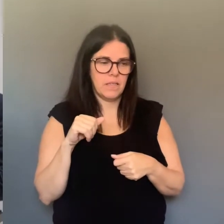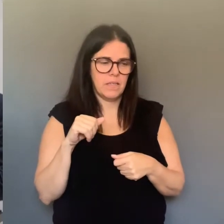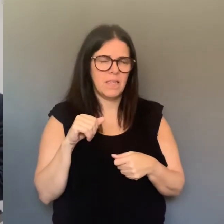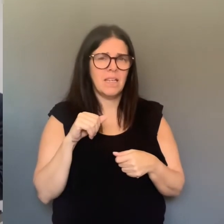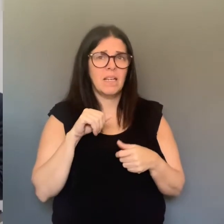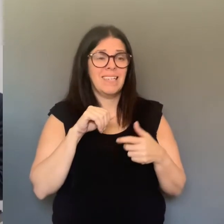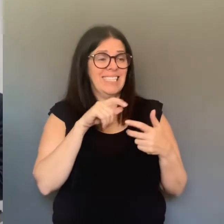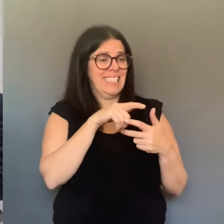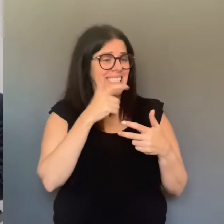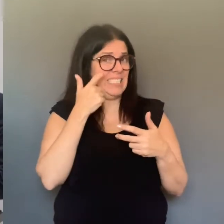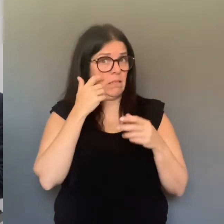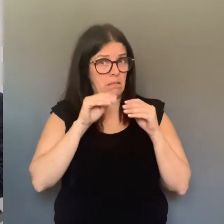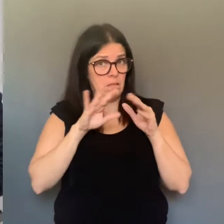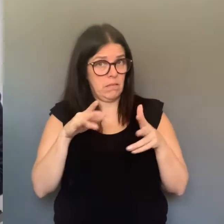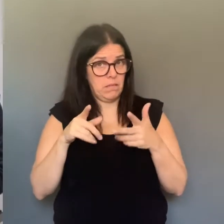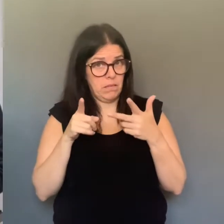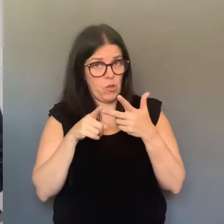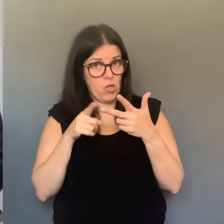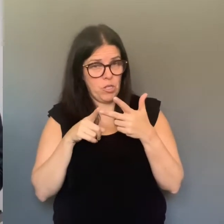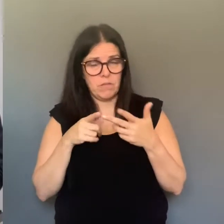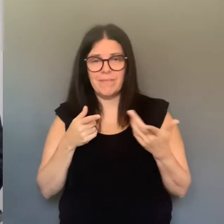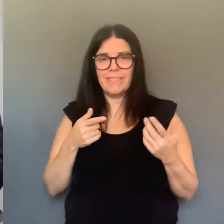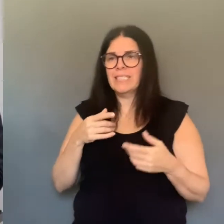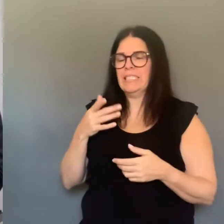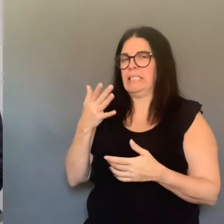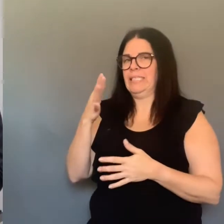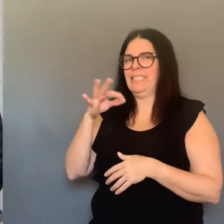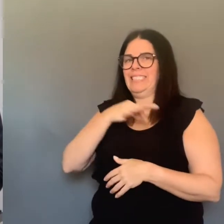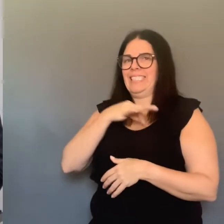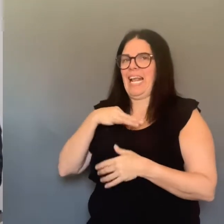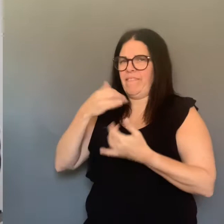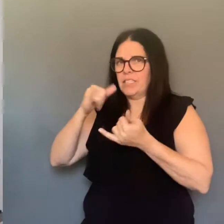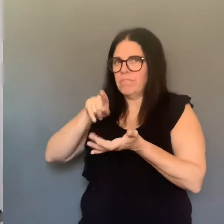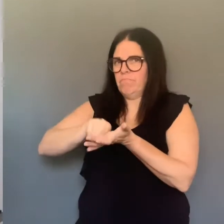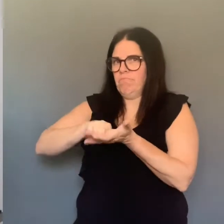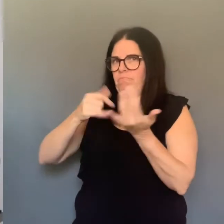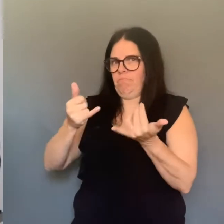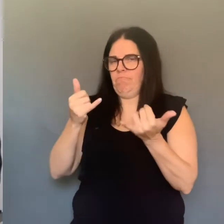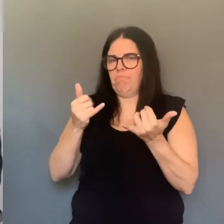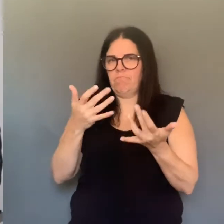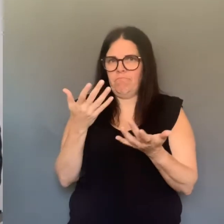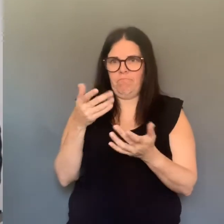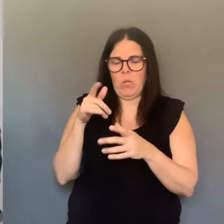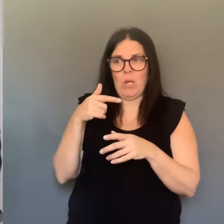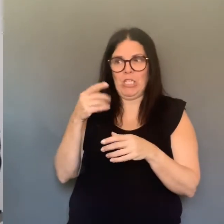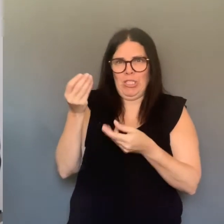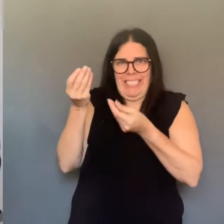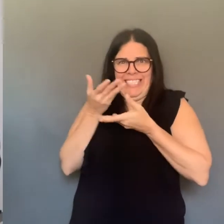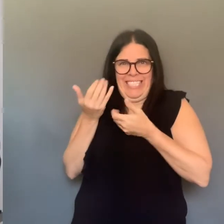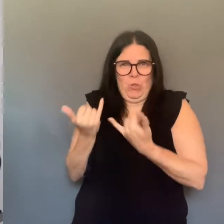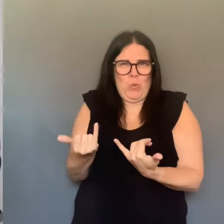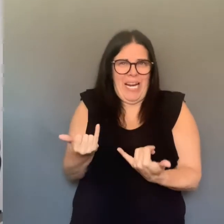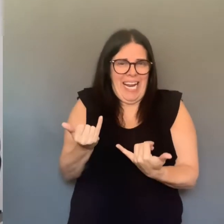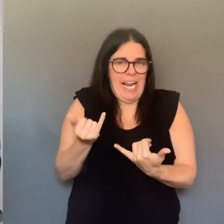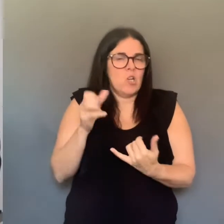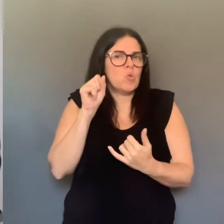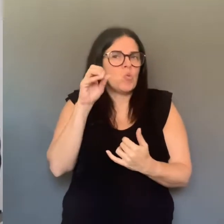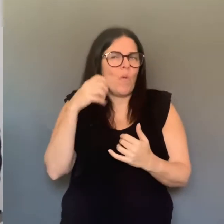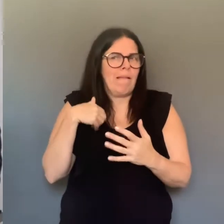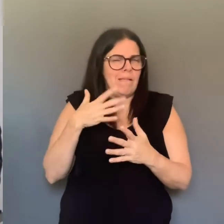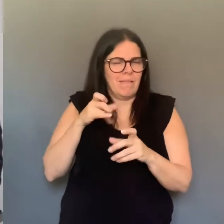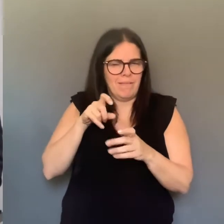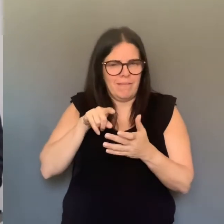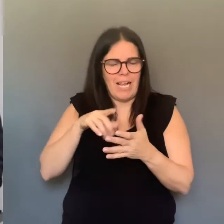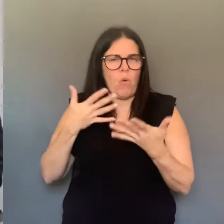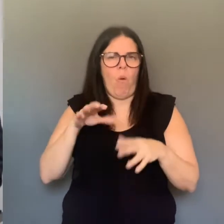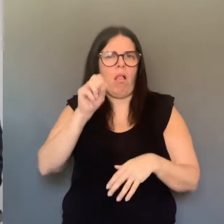facility? My staff is just checking in to make sure. We just become aware of it, so we just want to make sure that I'm